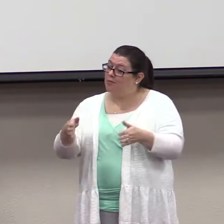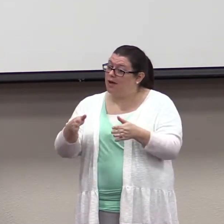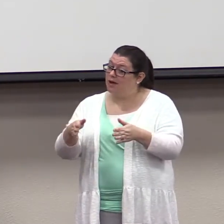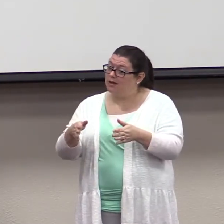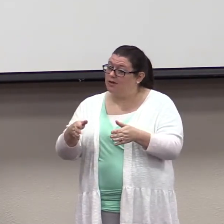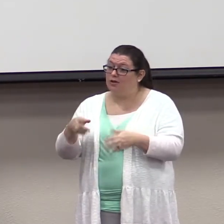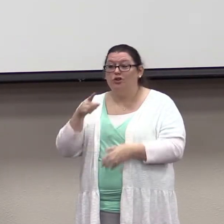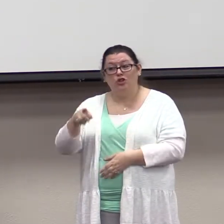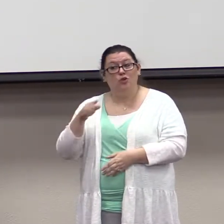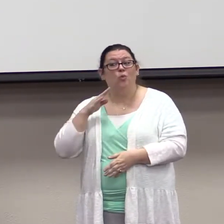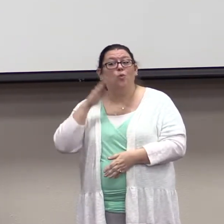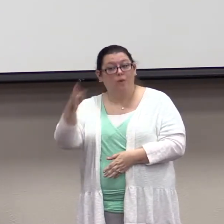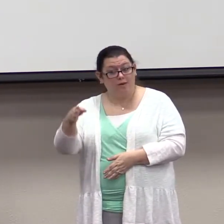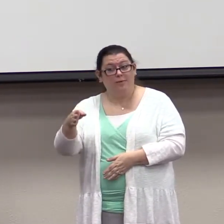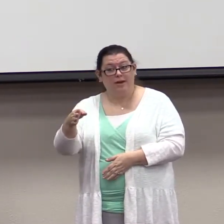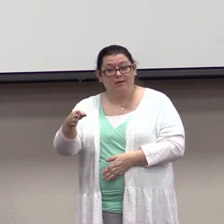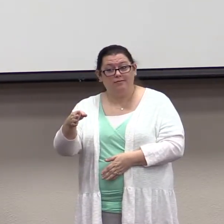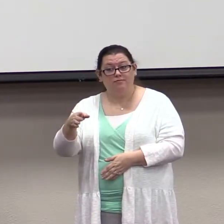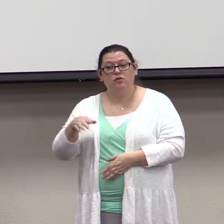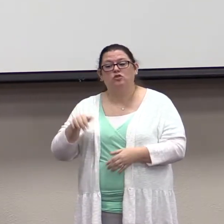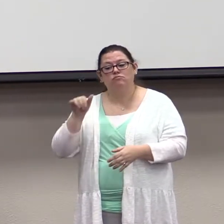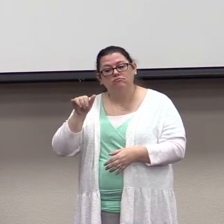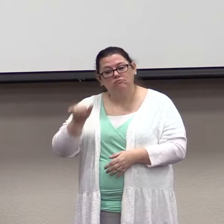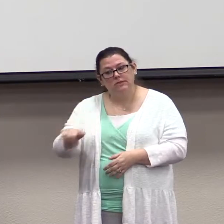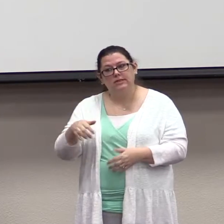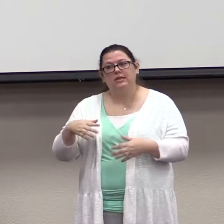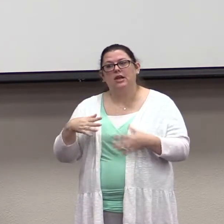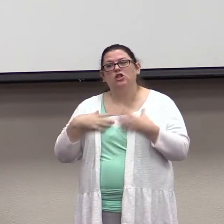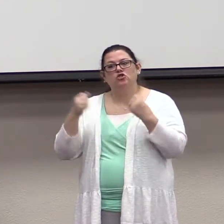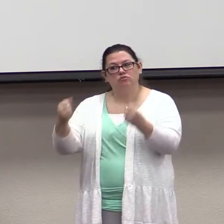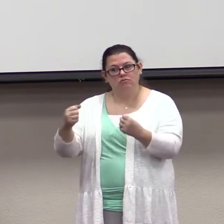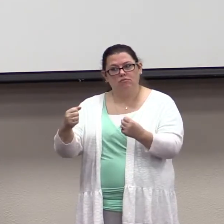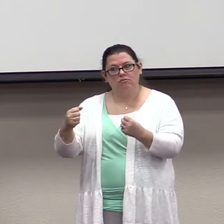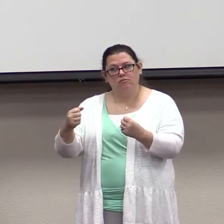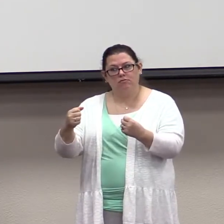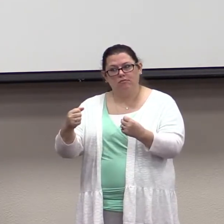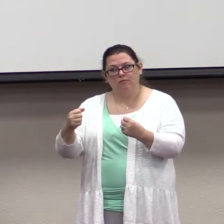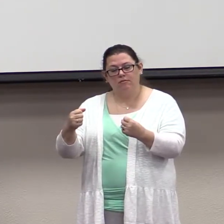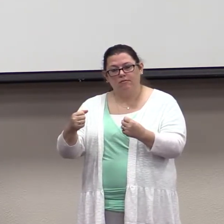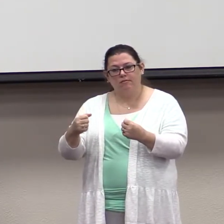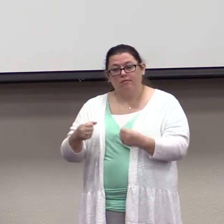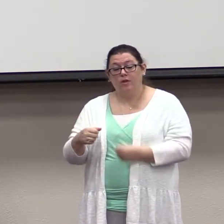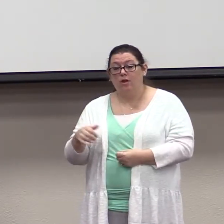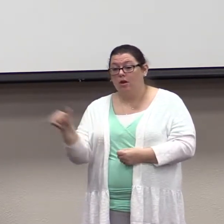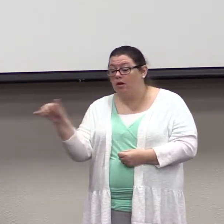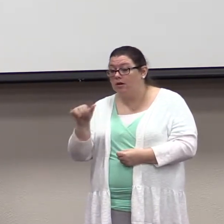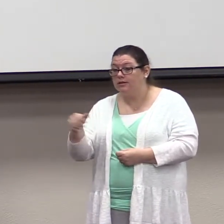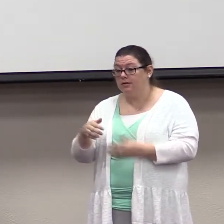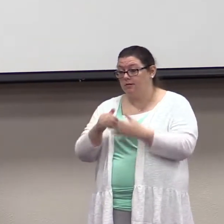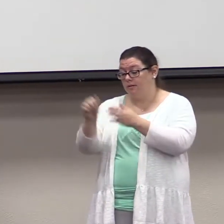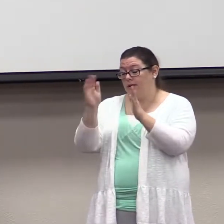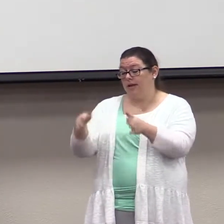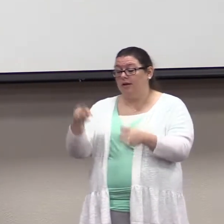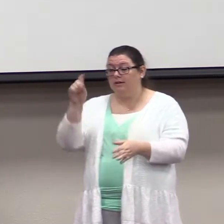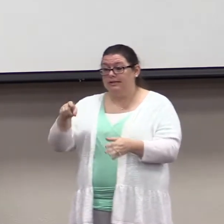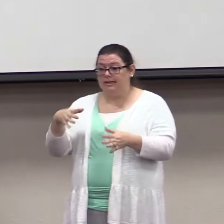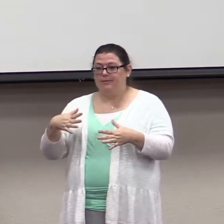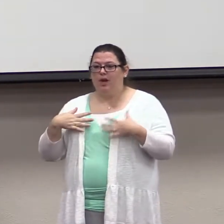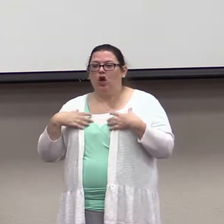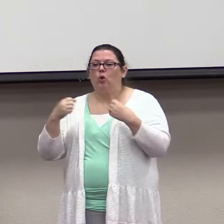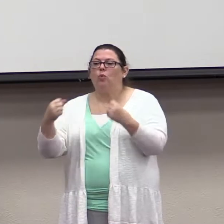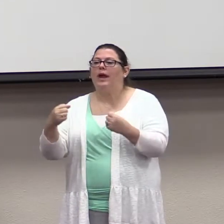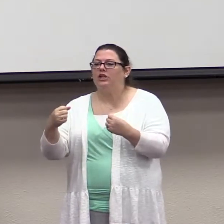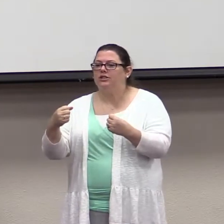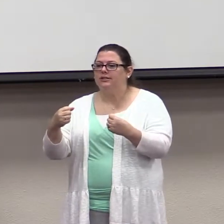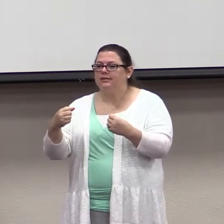be strong. Along with being strong, leaders also need to be courageous. Now, courage doesn't mean that